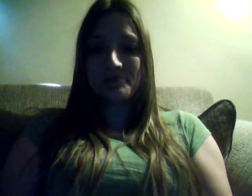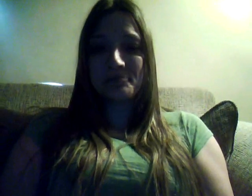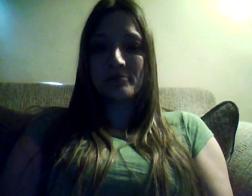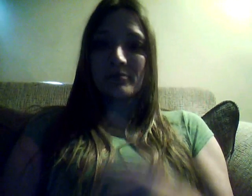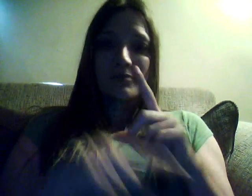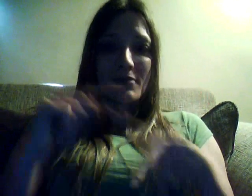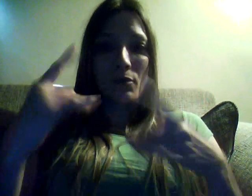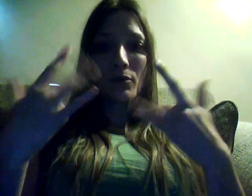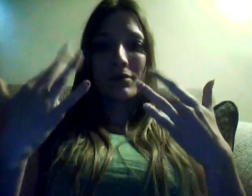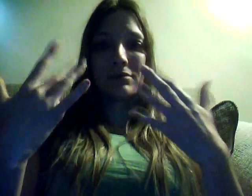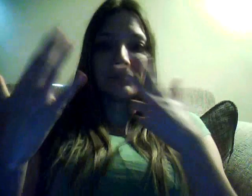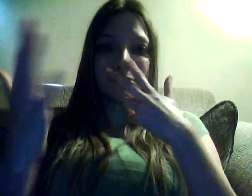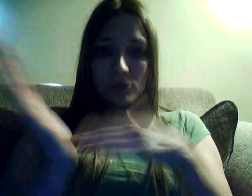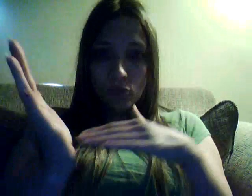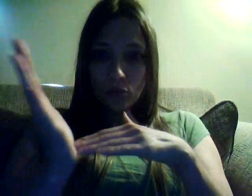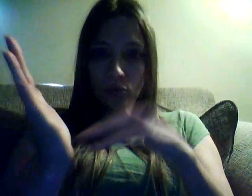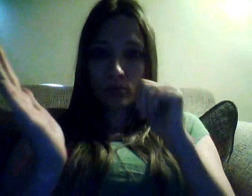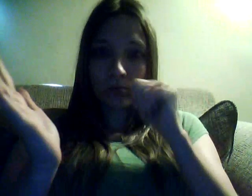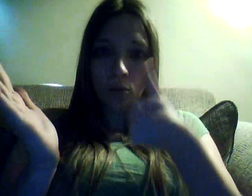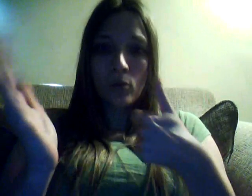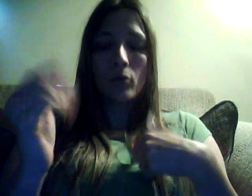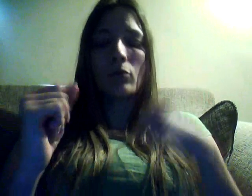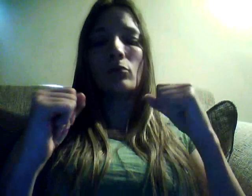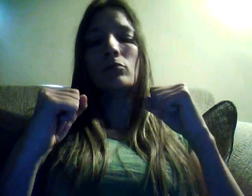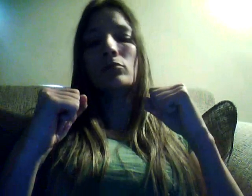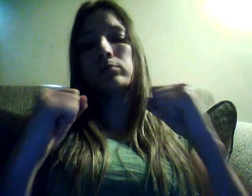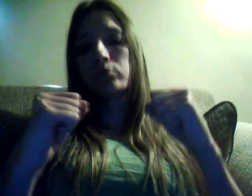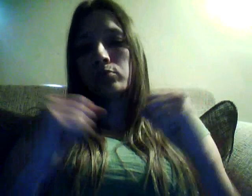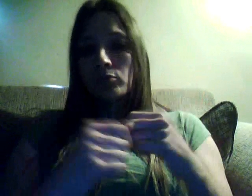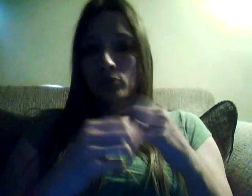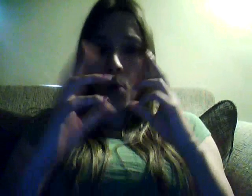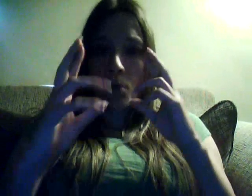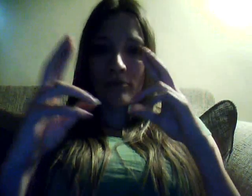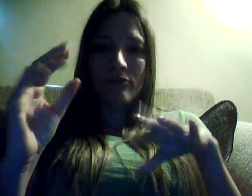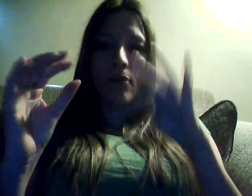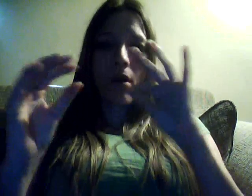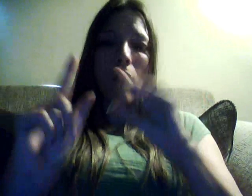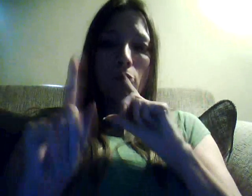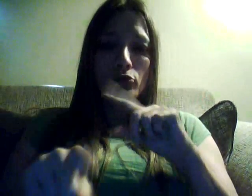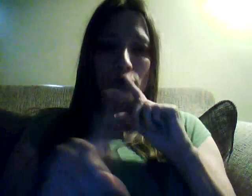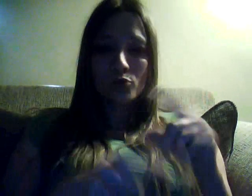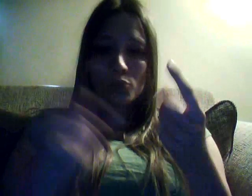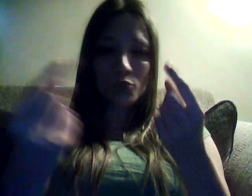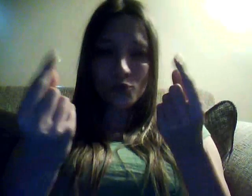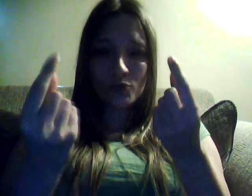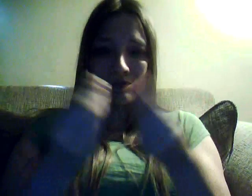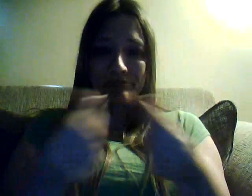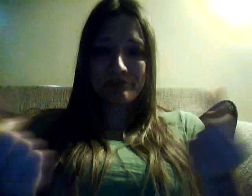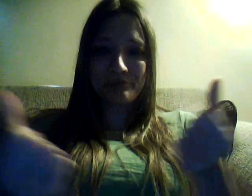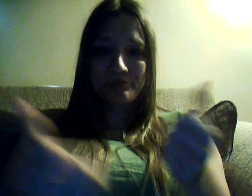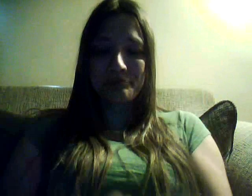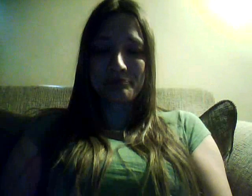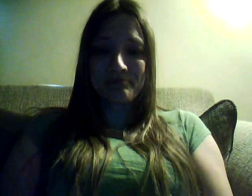It's an episode of That You Go Mad every Monday night. Do you really care or do you just like yelling? You tend to get caught up in the excitement.